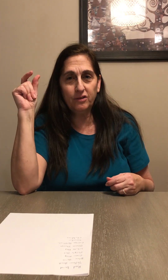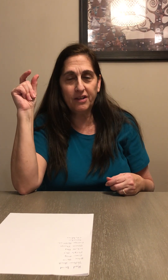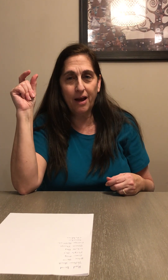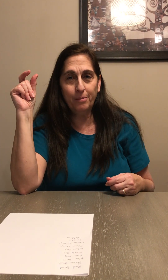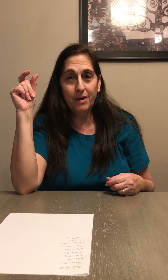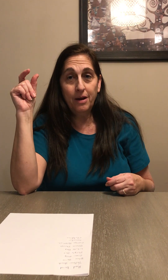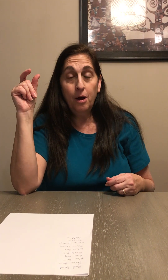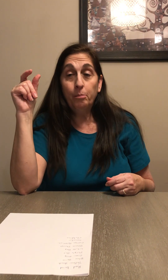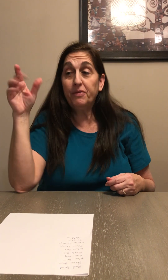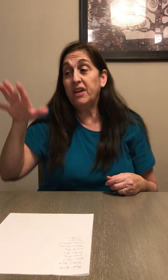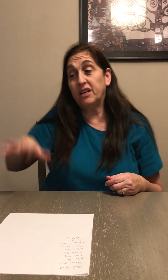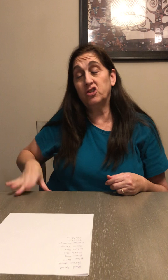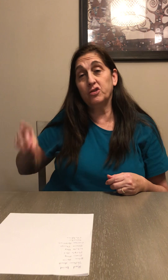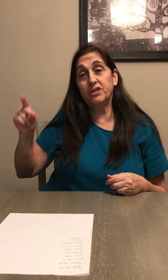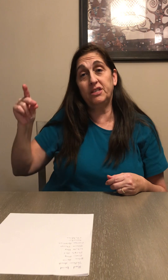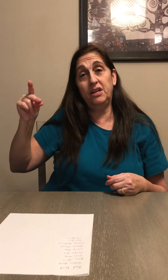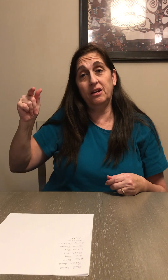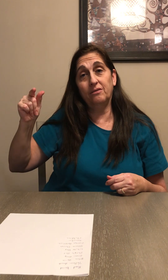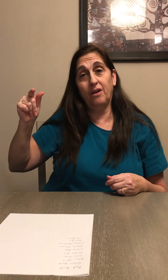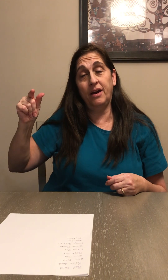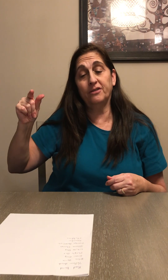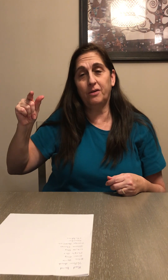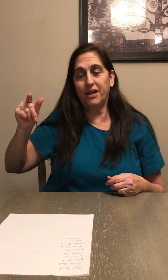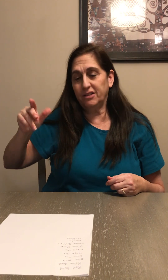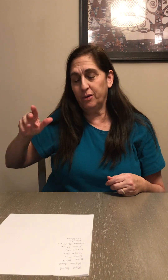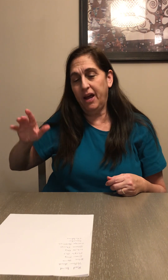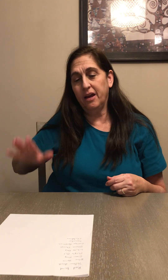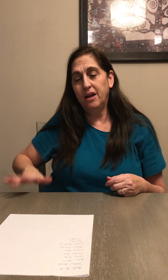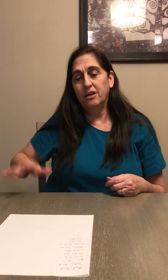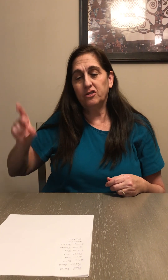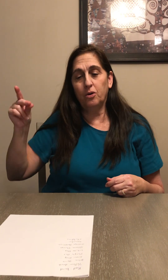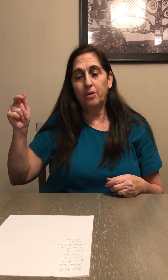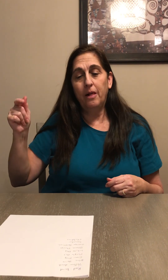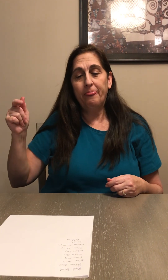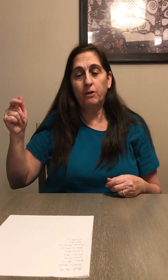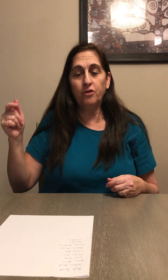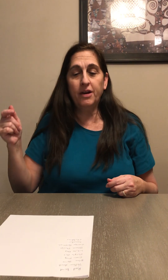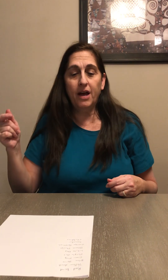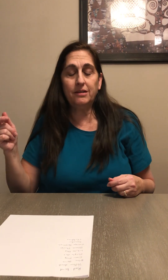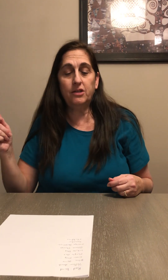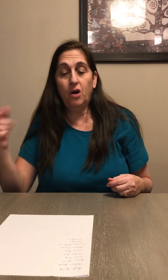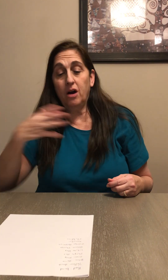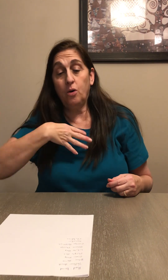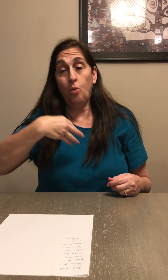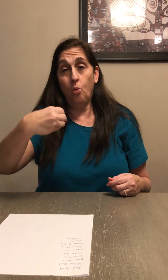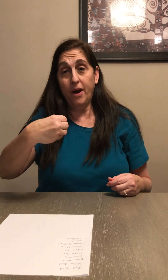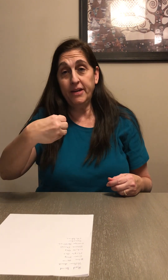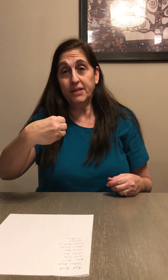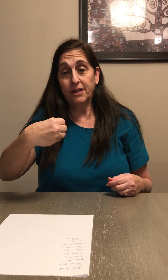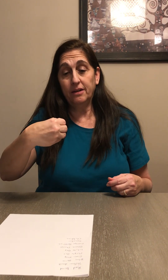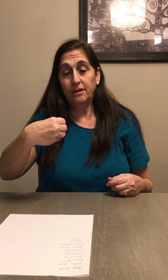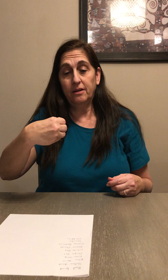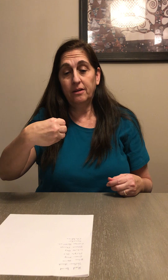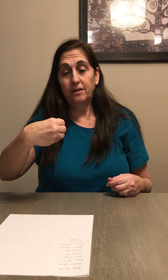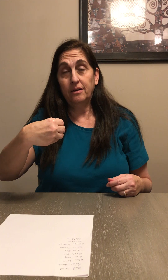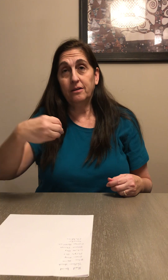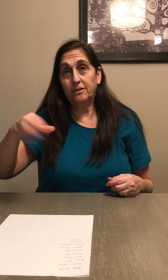snap, but they can sure see it, right? So that's okay. So then you're gonna ask the dog, white